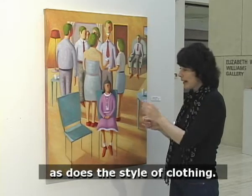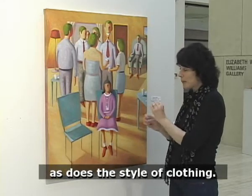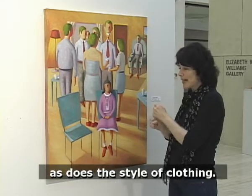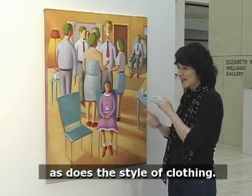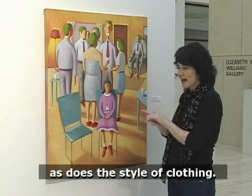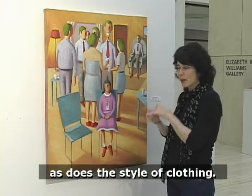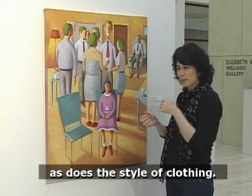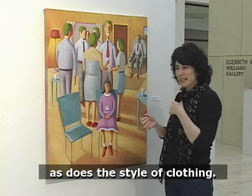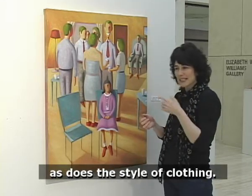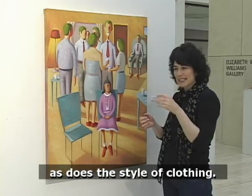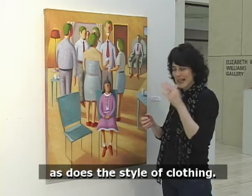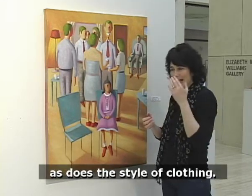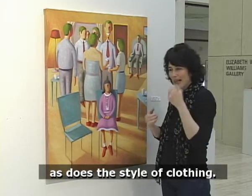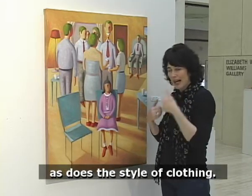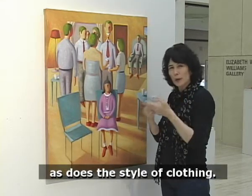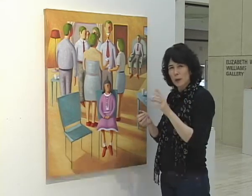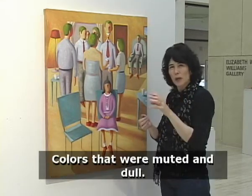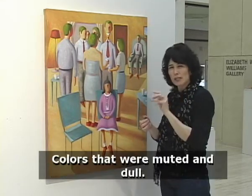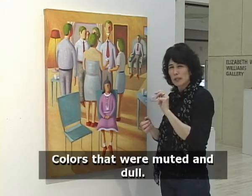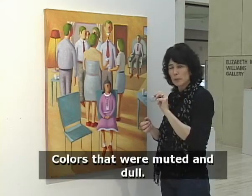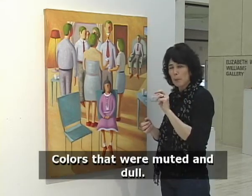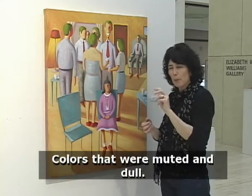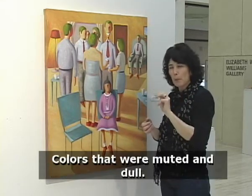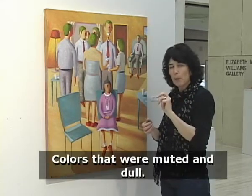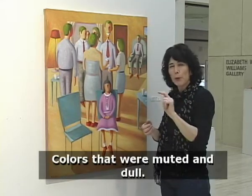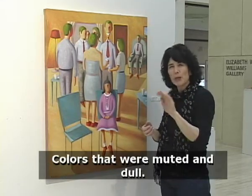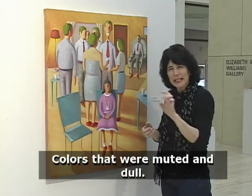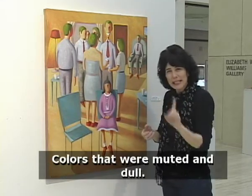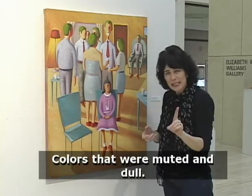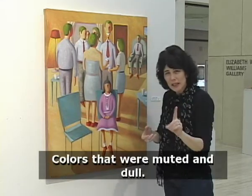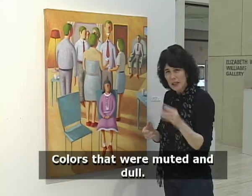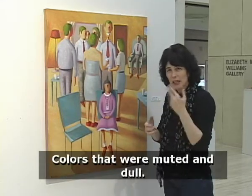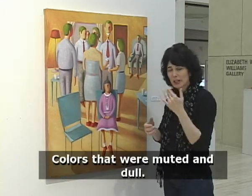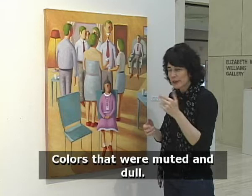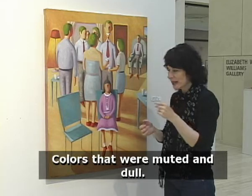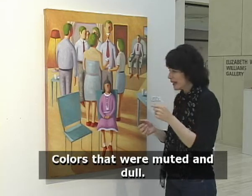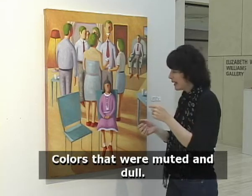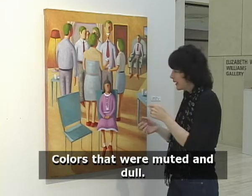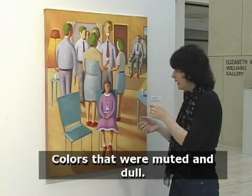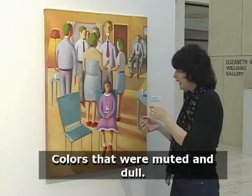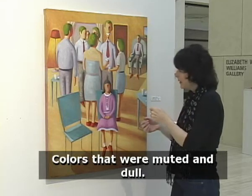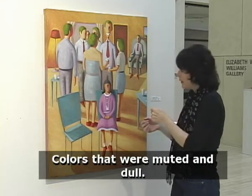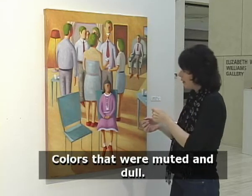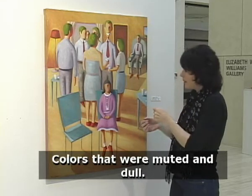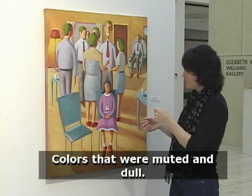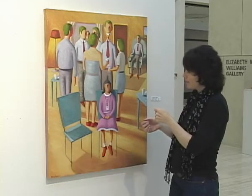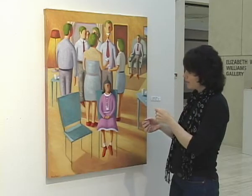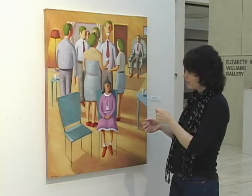clothing. Colors that were muted and dull.